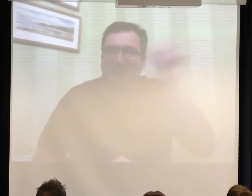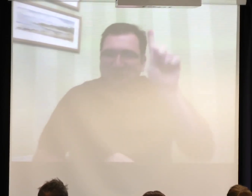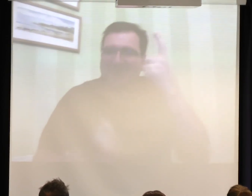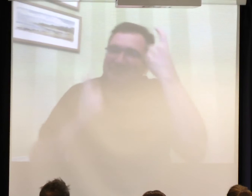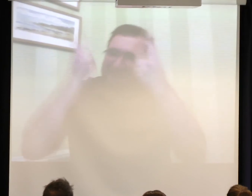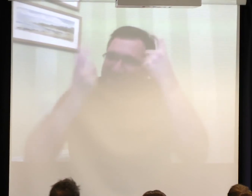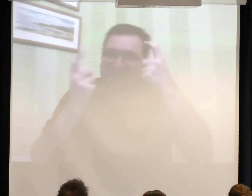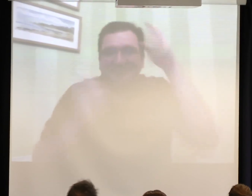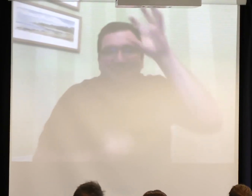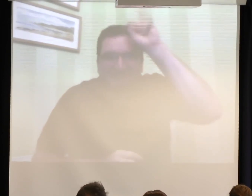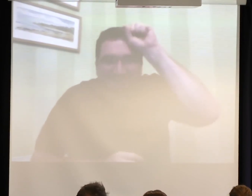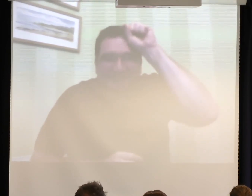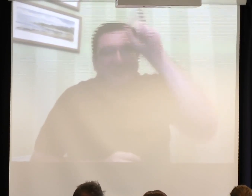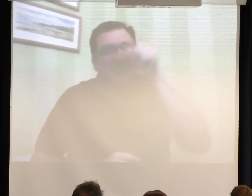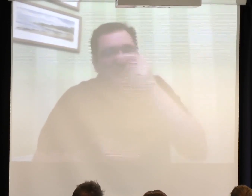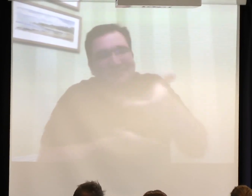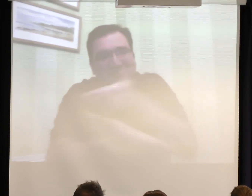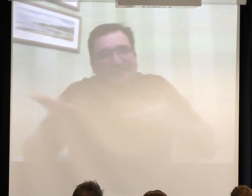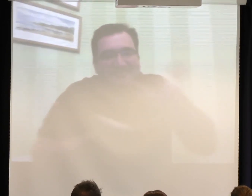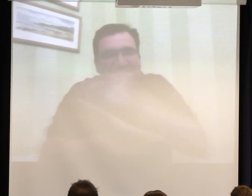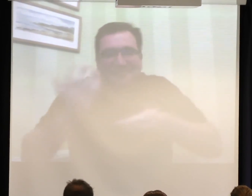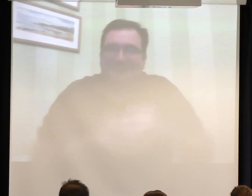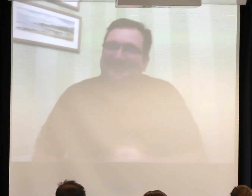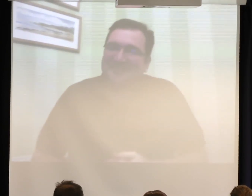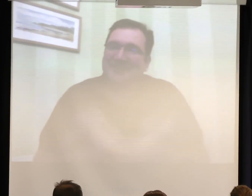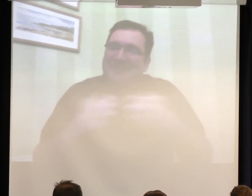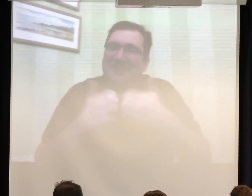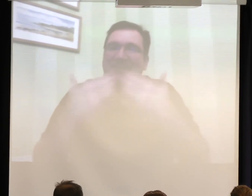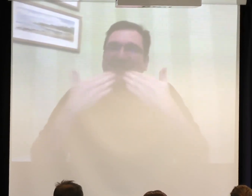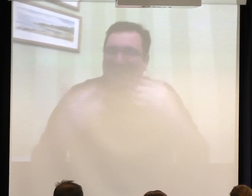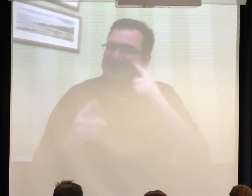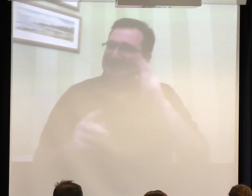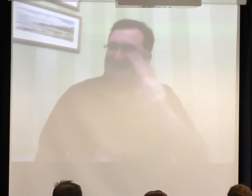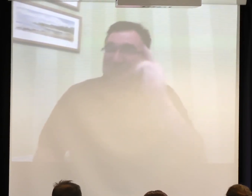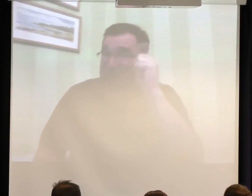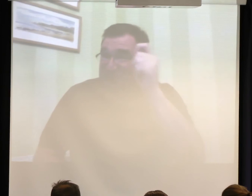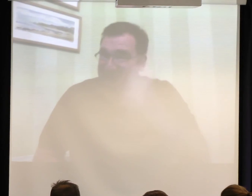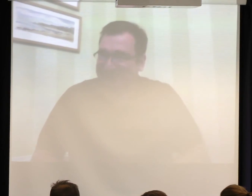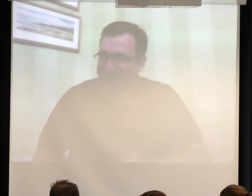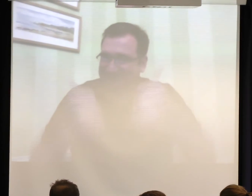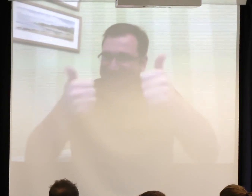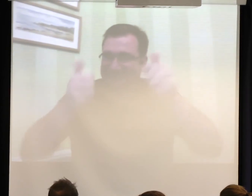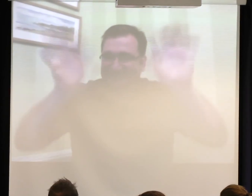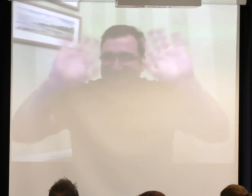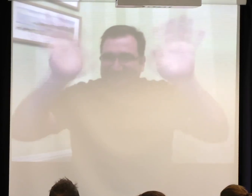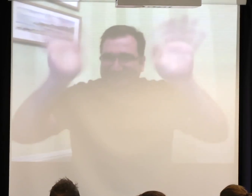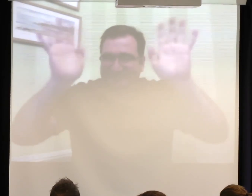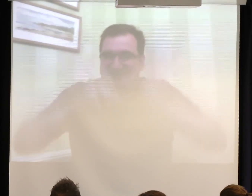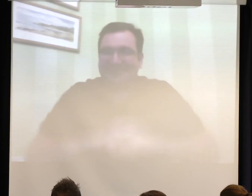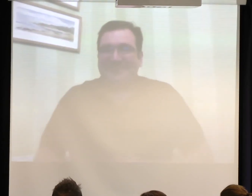you're all enjoying yourselves, thinking about John, being together, and enjoy talking about him and many other things. I look forward to seeing you all again soon too. Thank you and